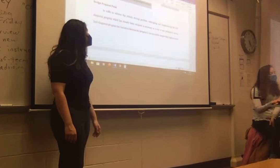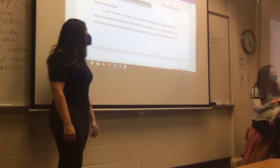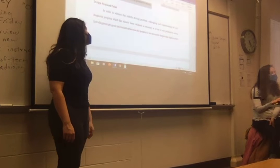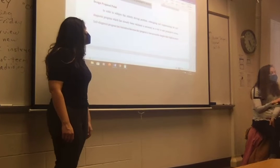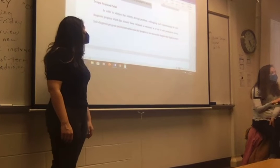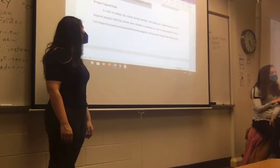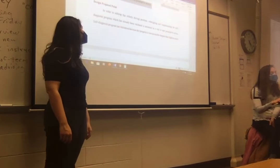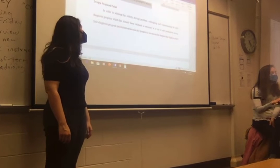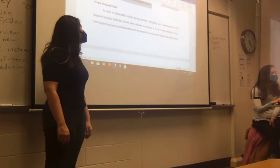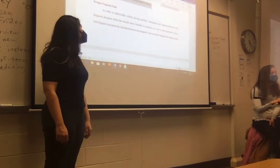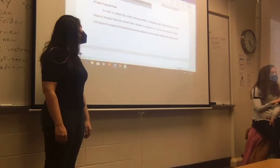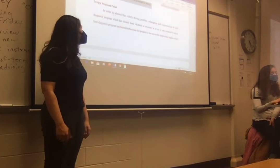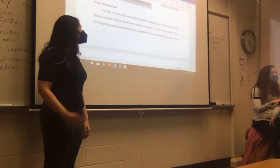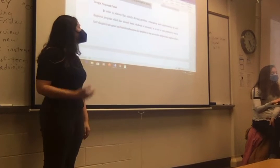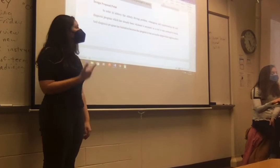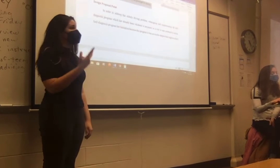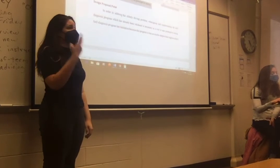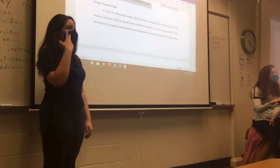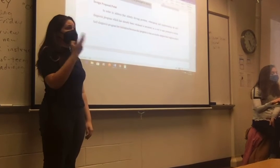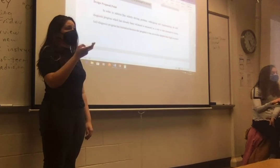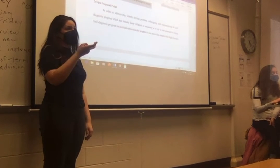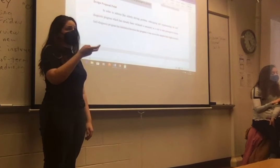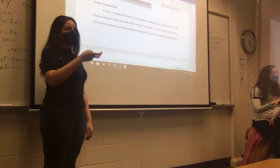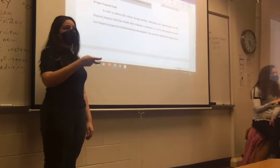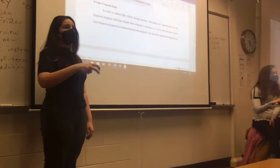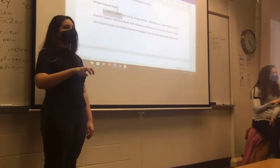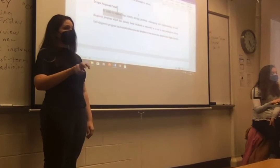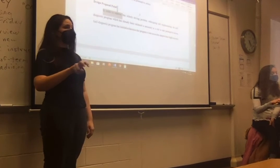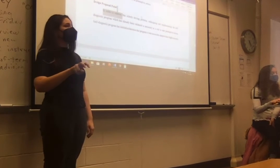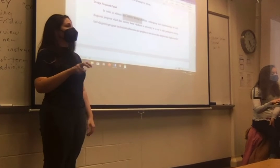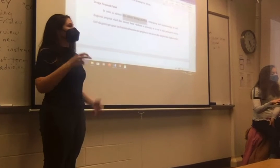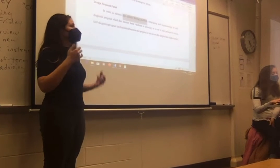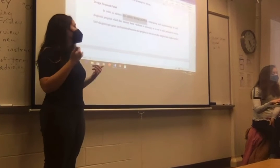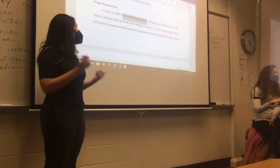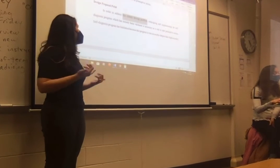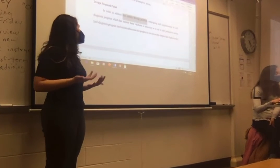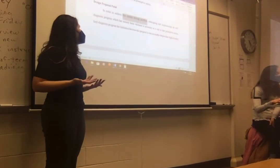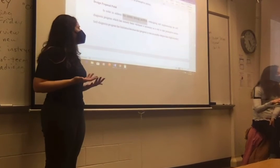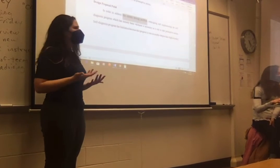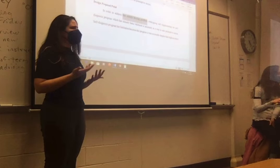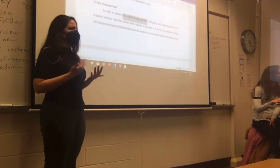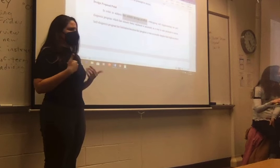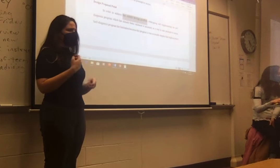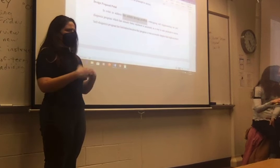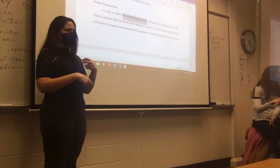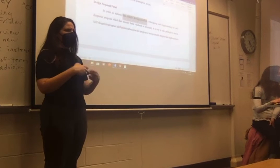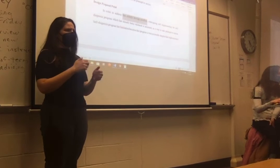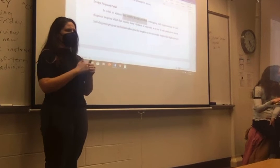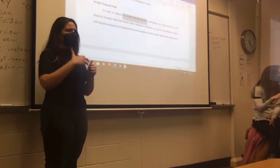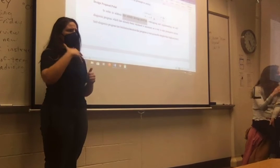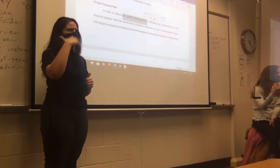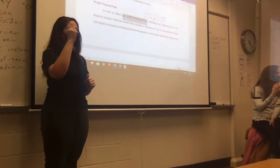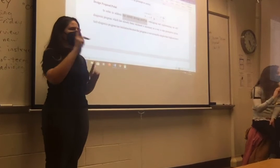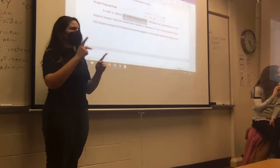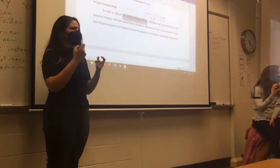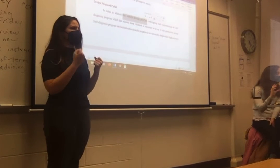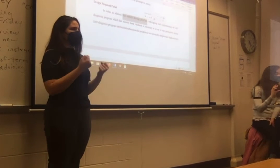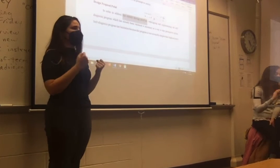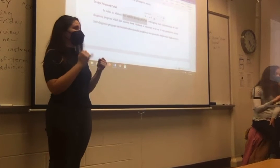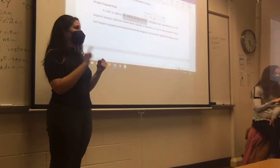We can see a good transition. In order to address this elderly driving problem, we have a summary phrase here between paragraphs.